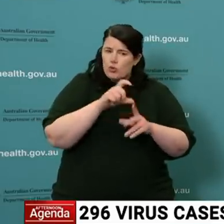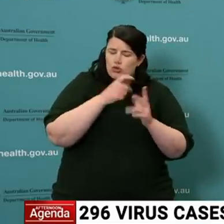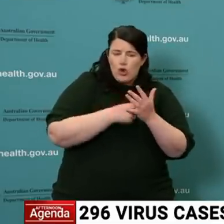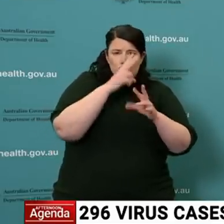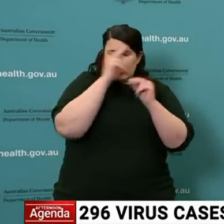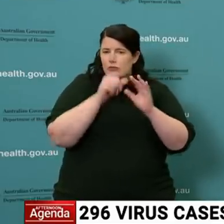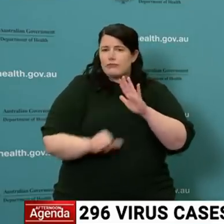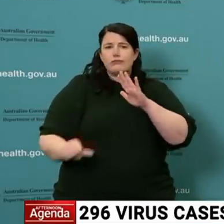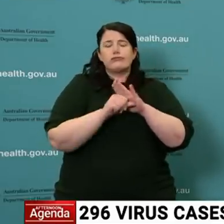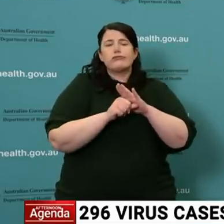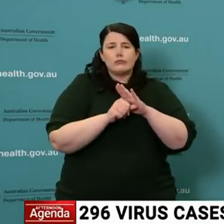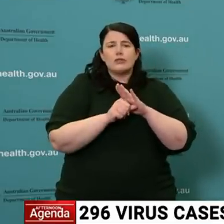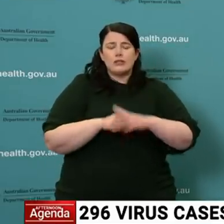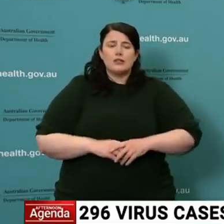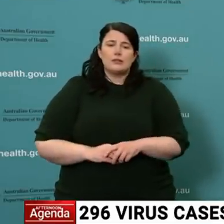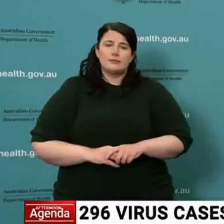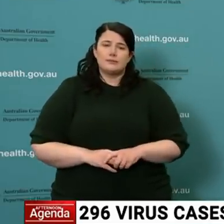Health Minister Mikakos last week